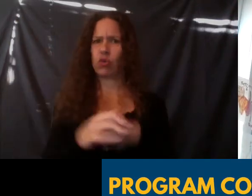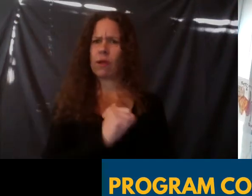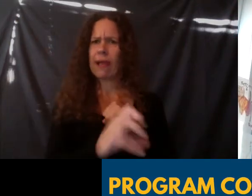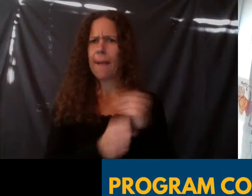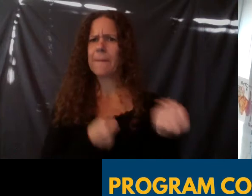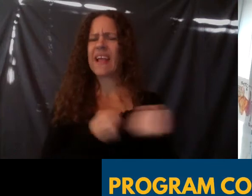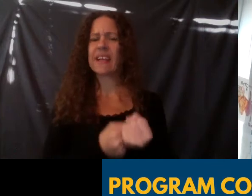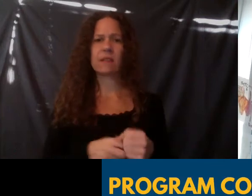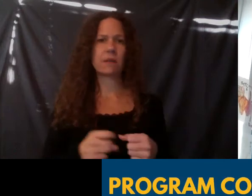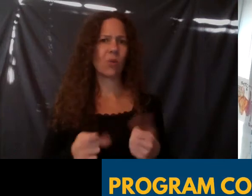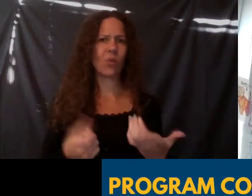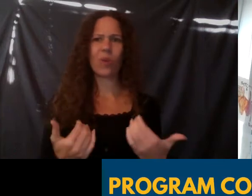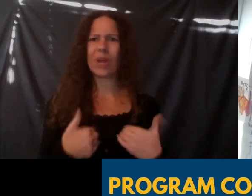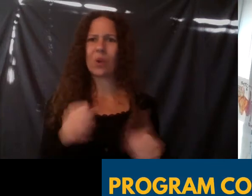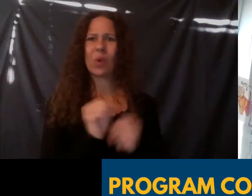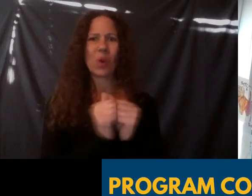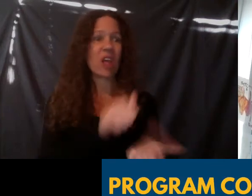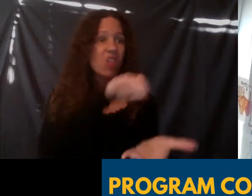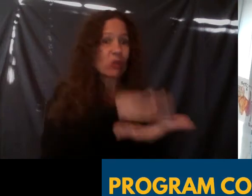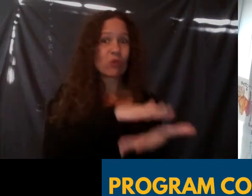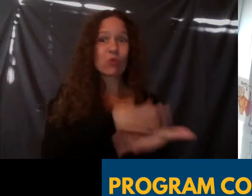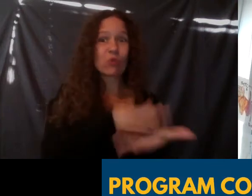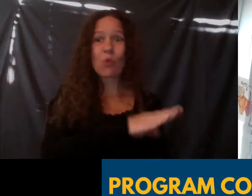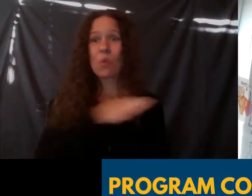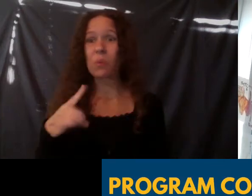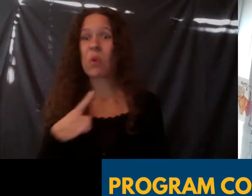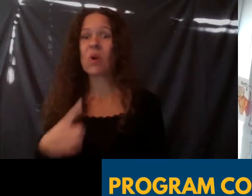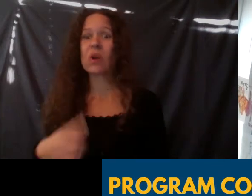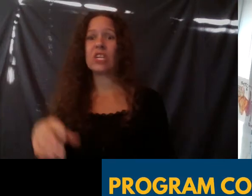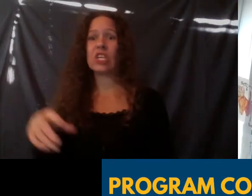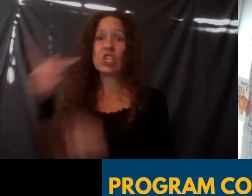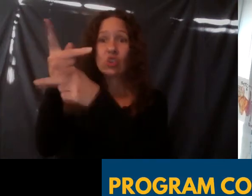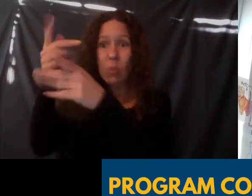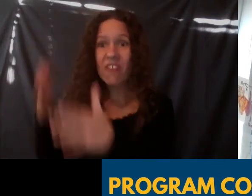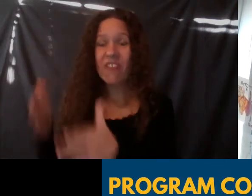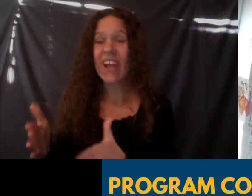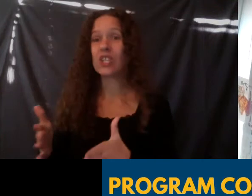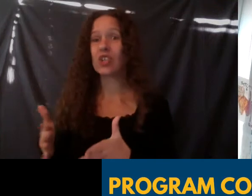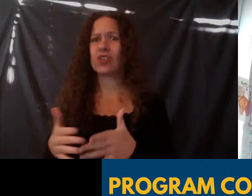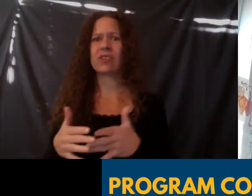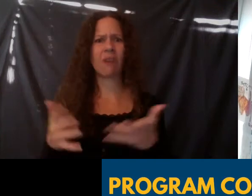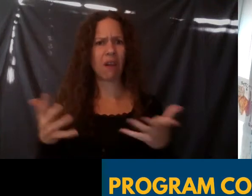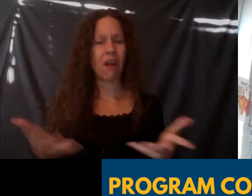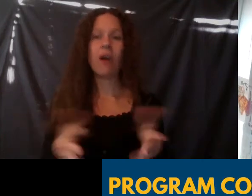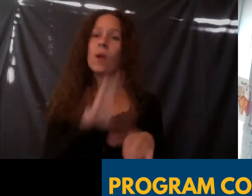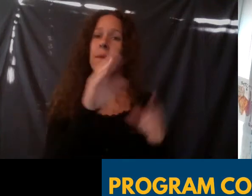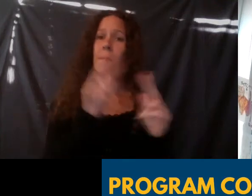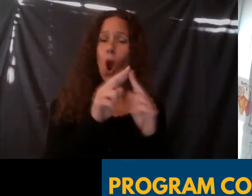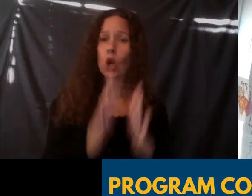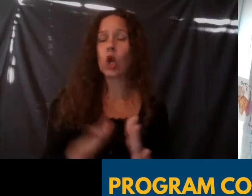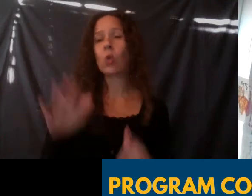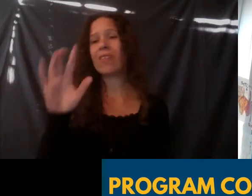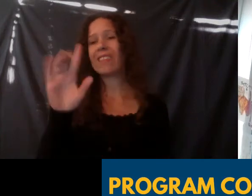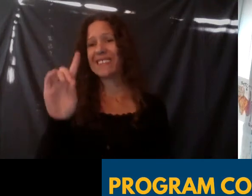of supervisors to working with state, assembly, senate, and congressional races. And in the fall, we partnered with the DSCC and the DNC for